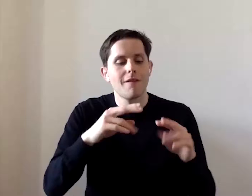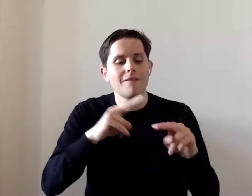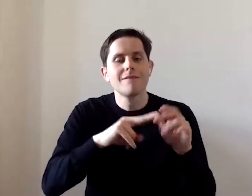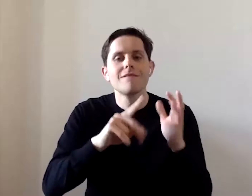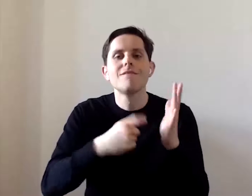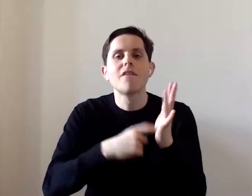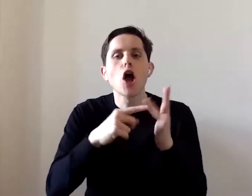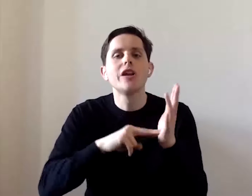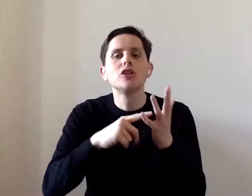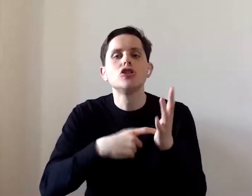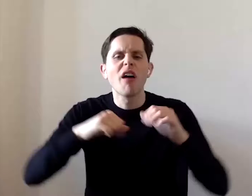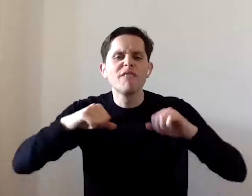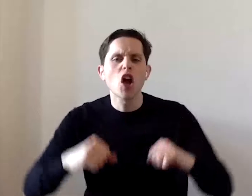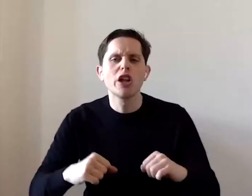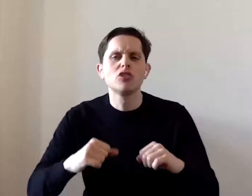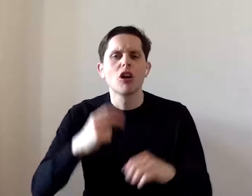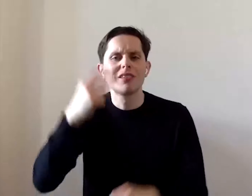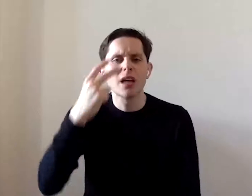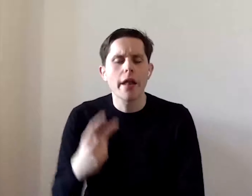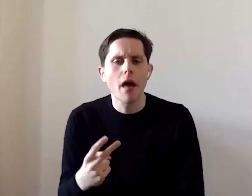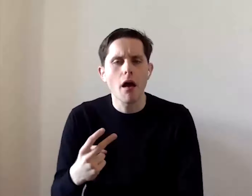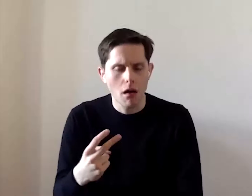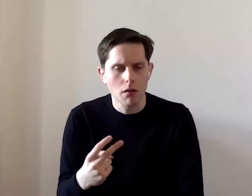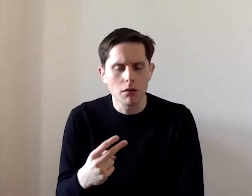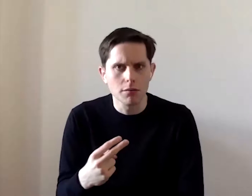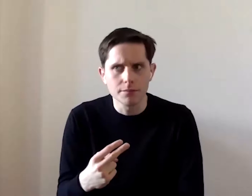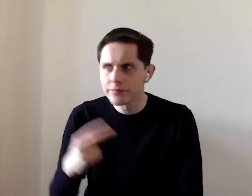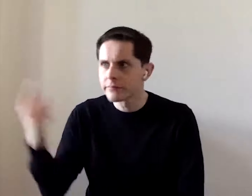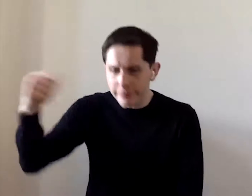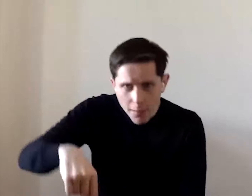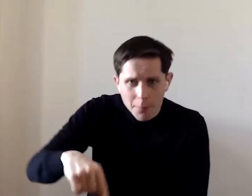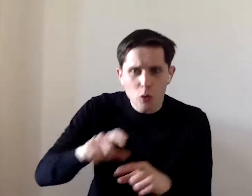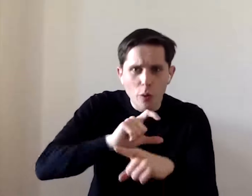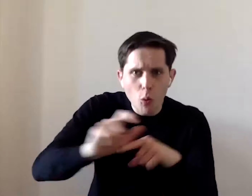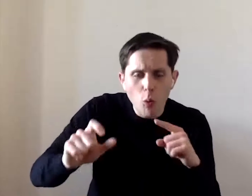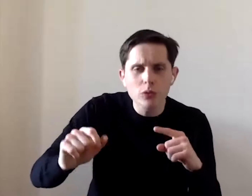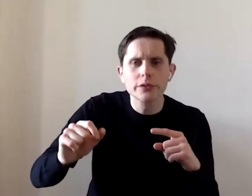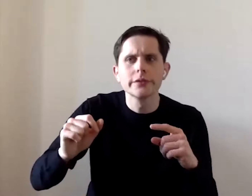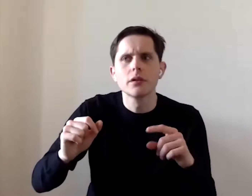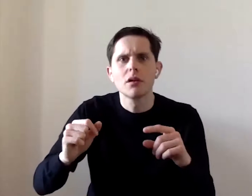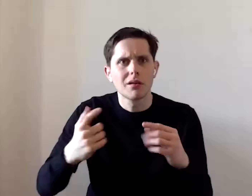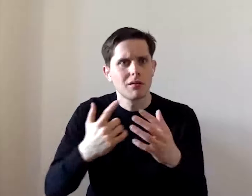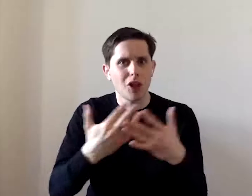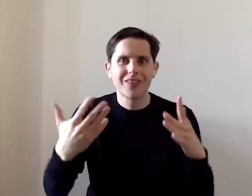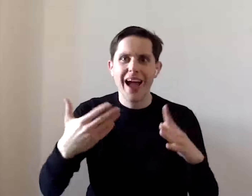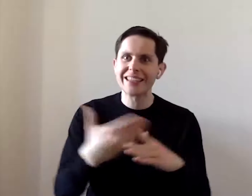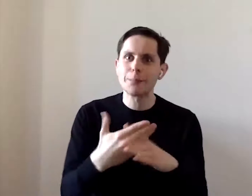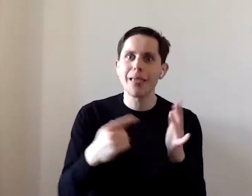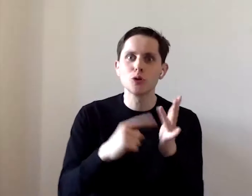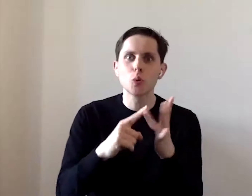a furniture designer who lives in Tasmania, who comes over and takes part, helps teach on the